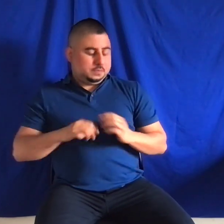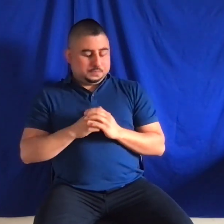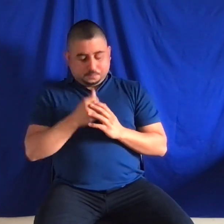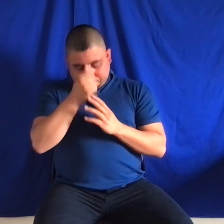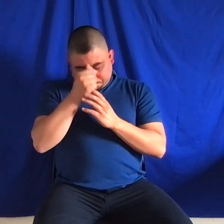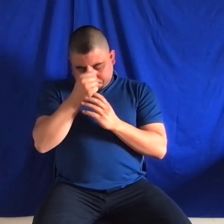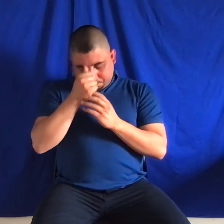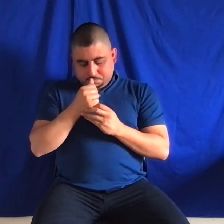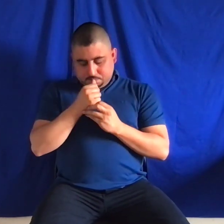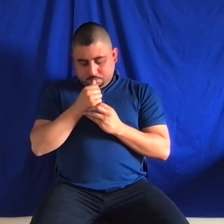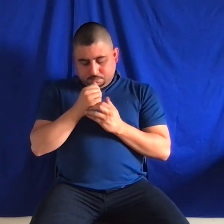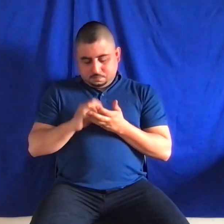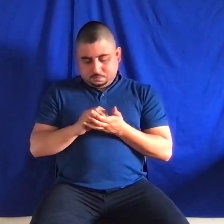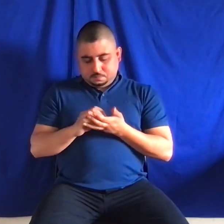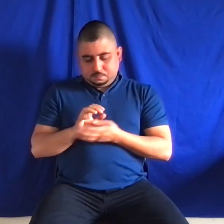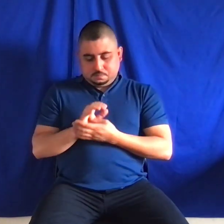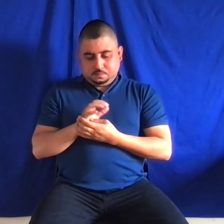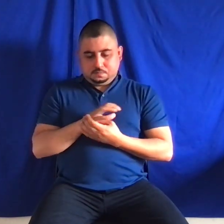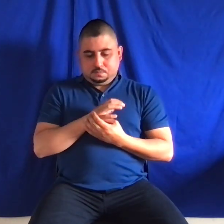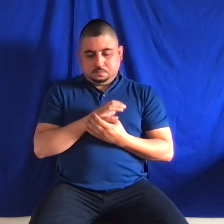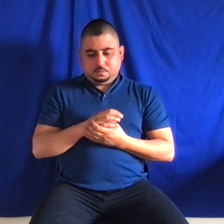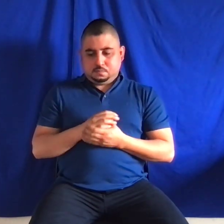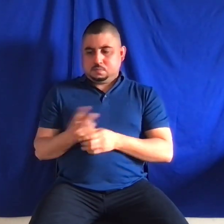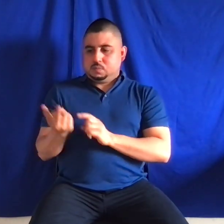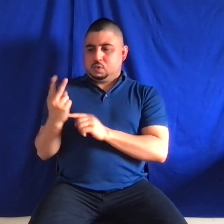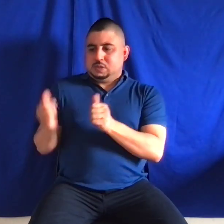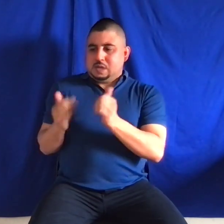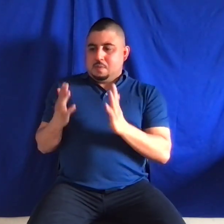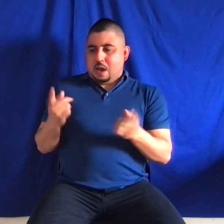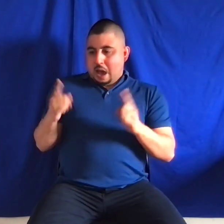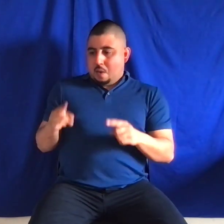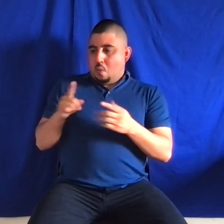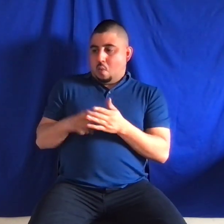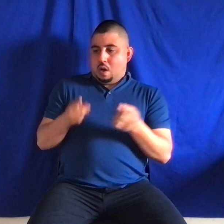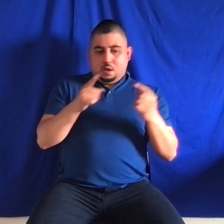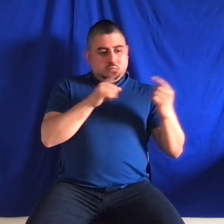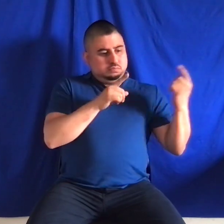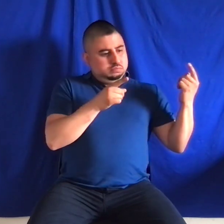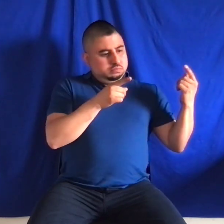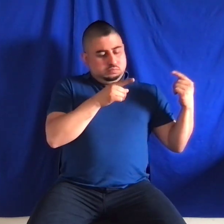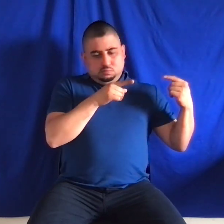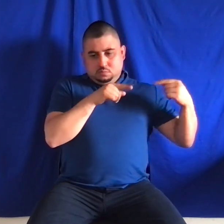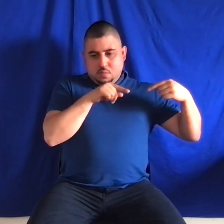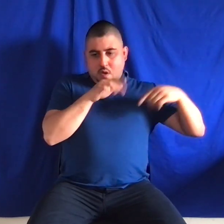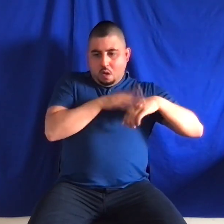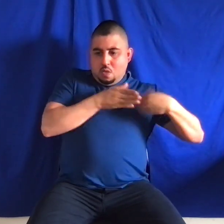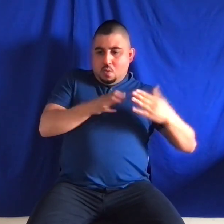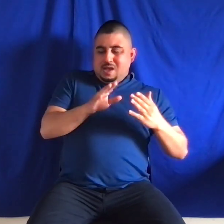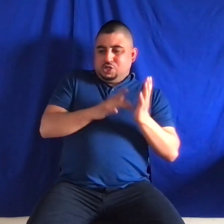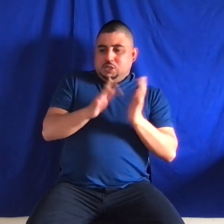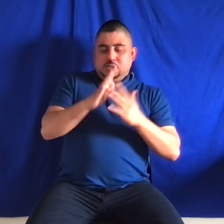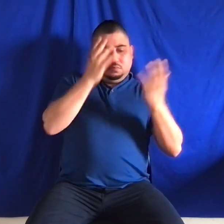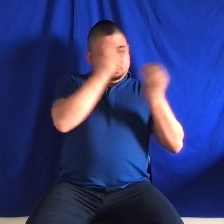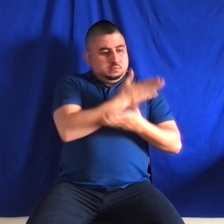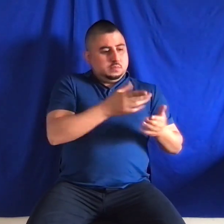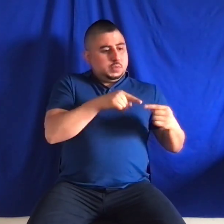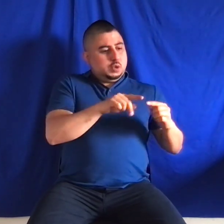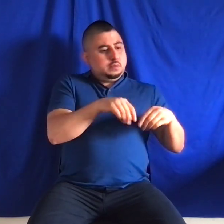The two disciples recounted what had taken place on the way, and how Jesus was made known to them in the breaking of the bread. While they were